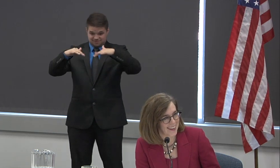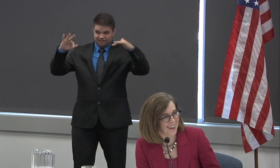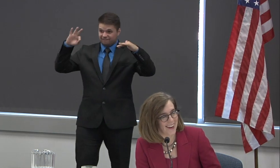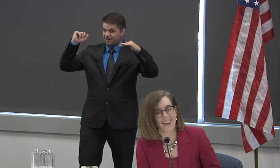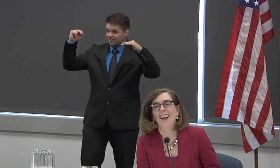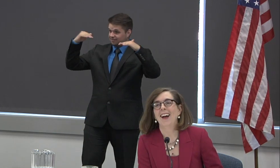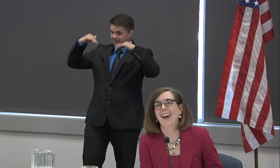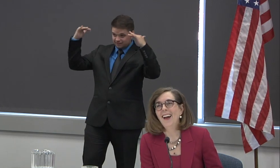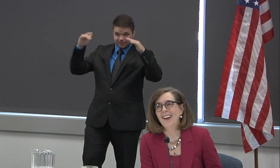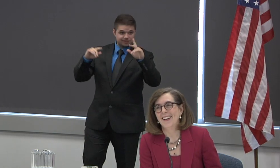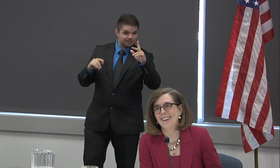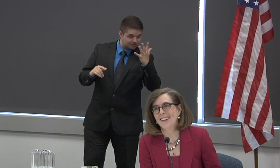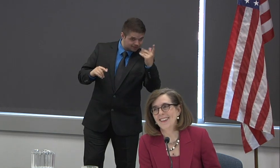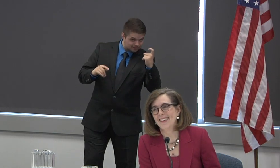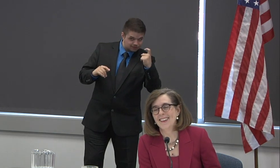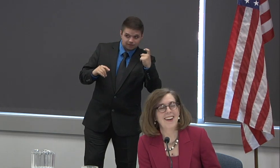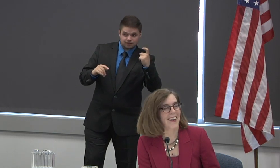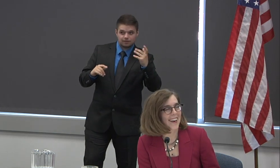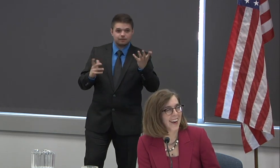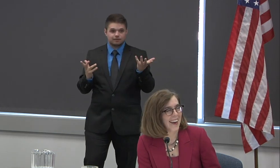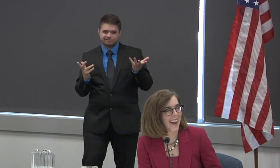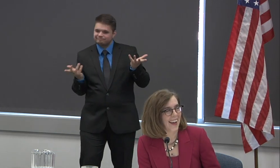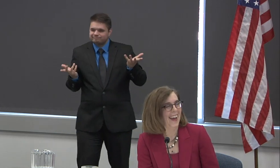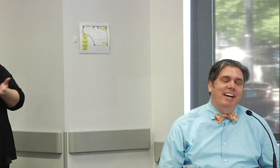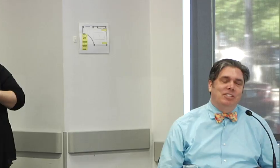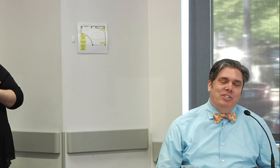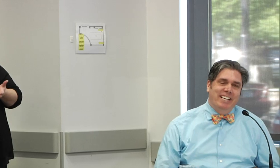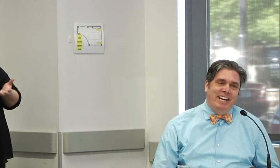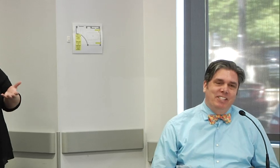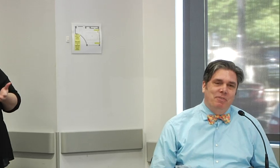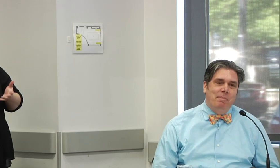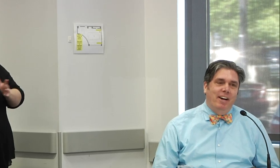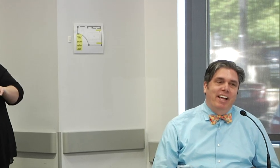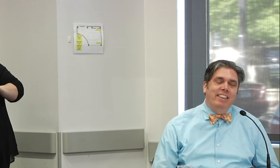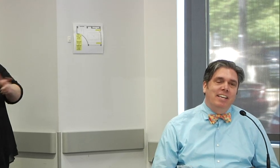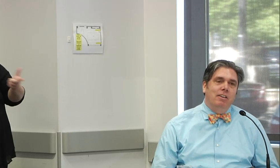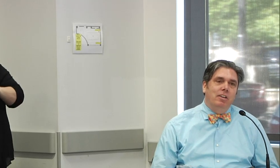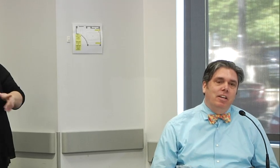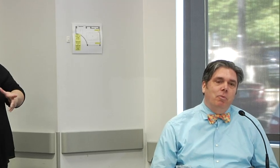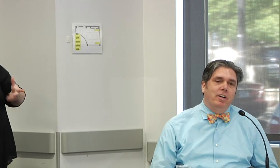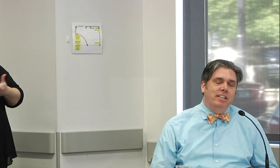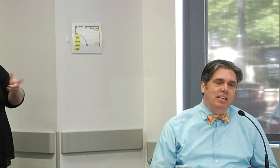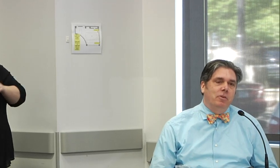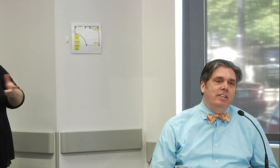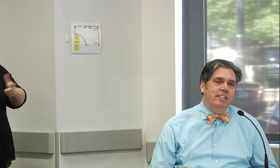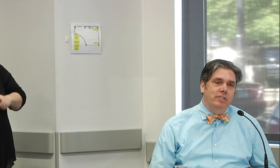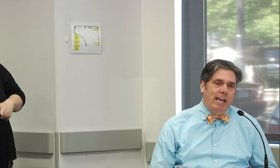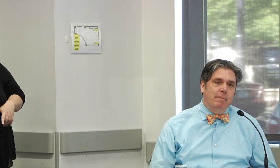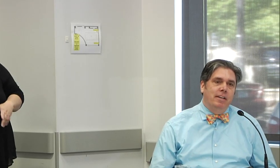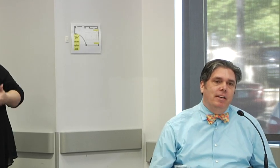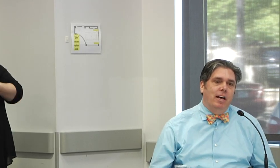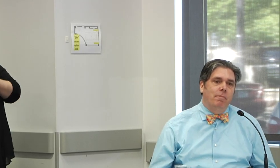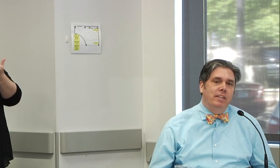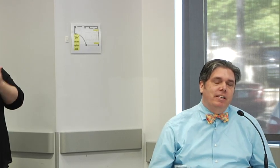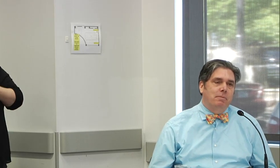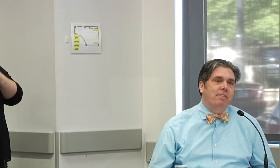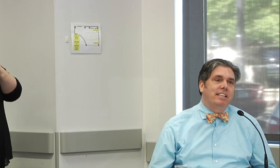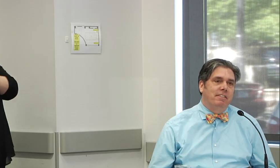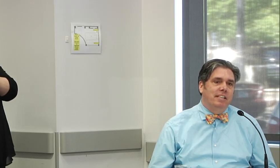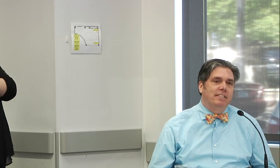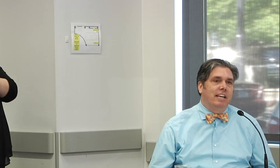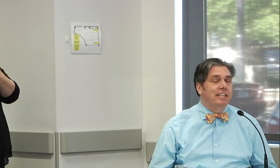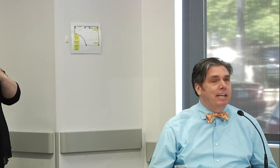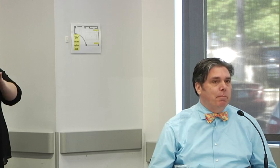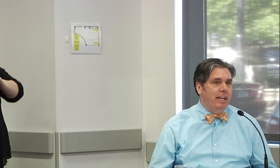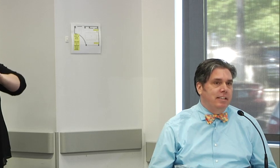think, thank you, Governor Brown. Let's go on college football. I think, we're continuing to examine the types of activities